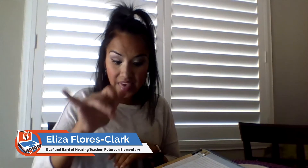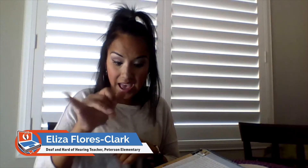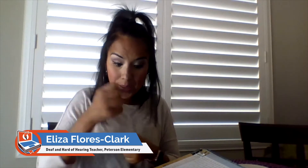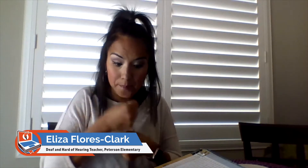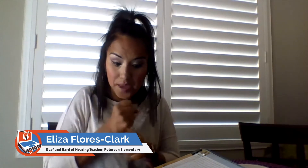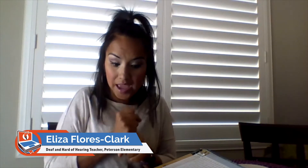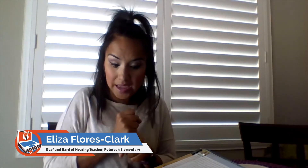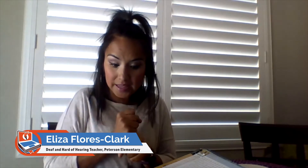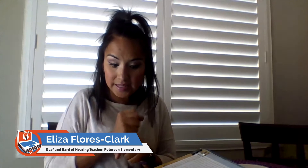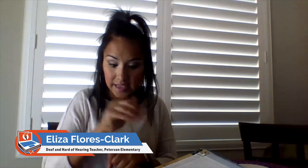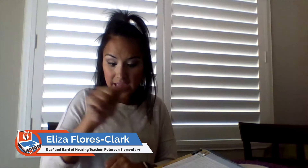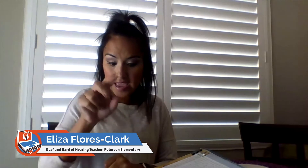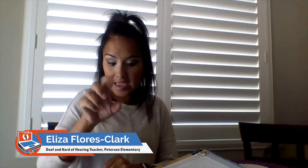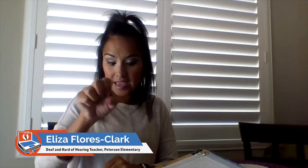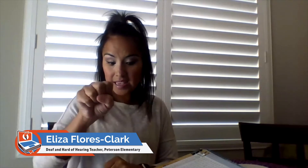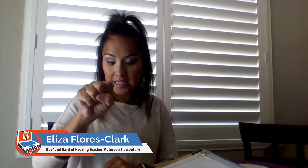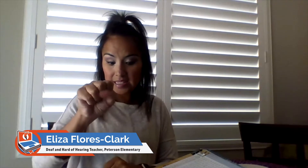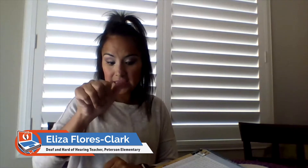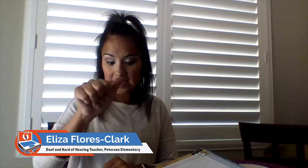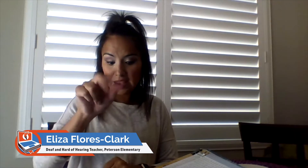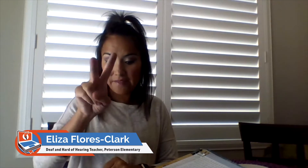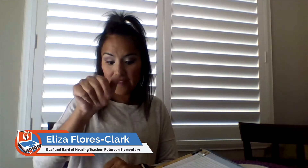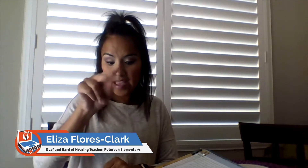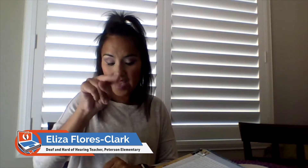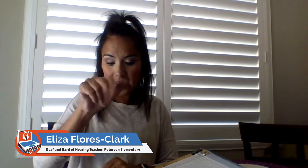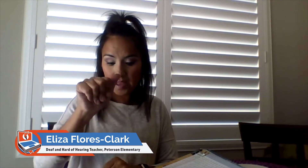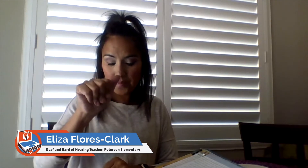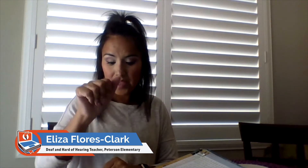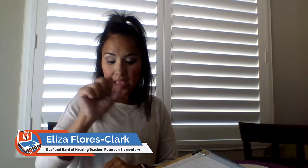That makes a savanna.